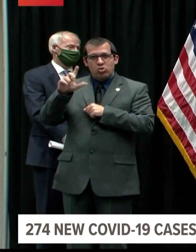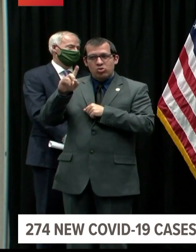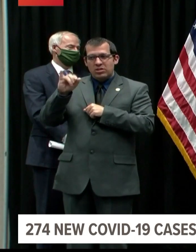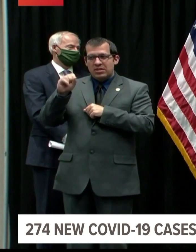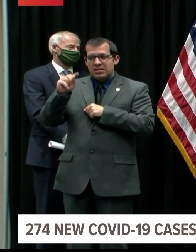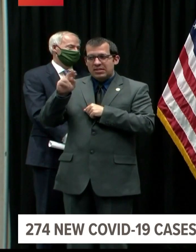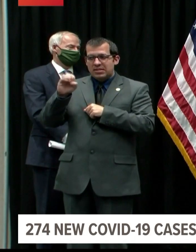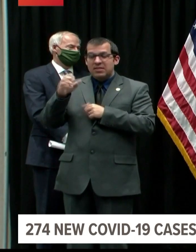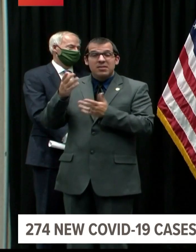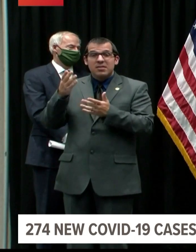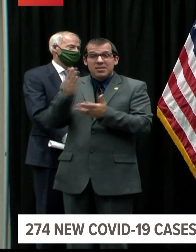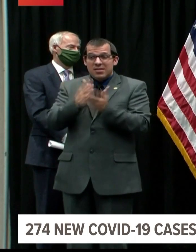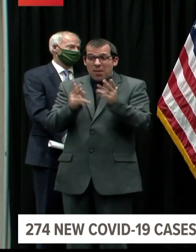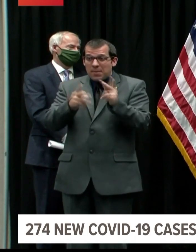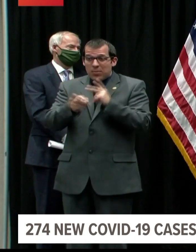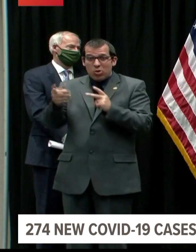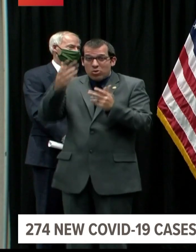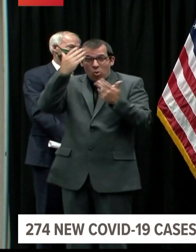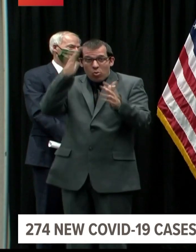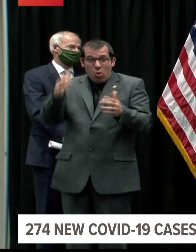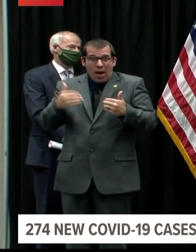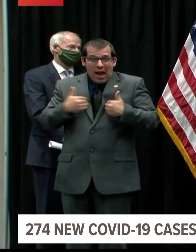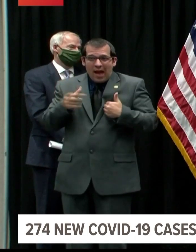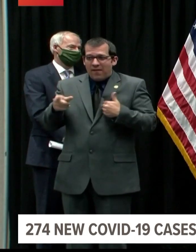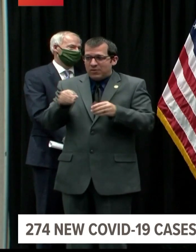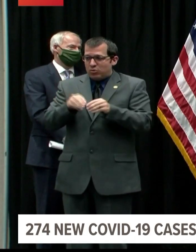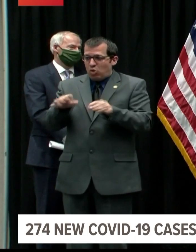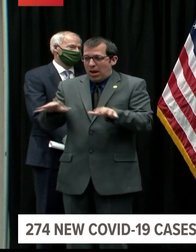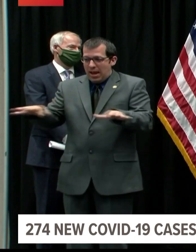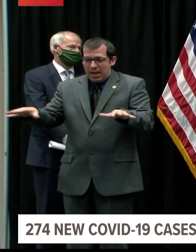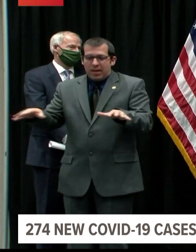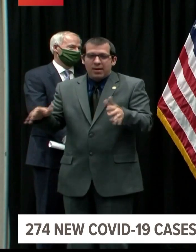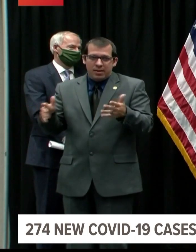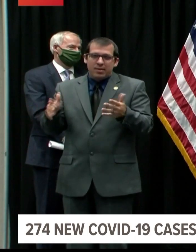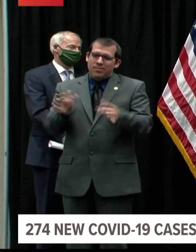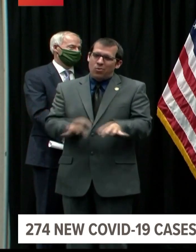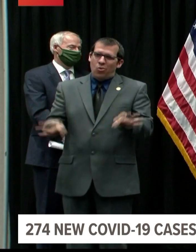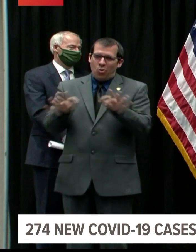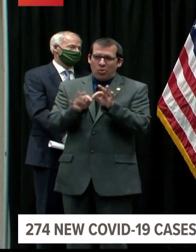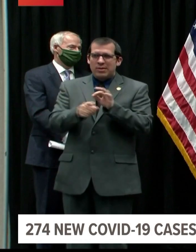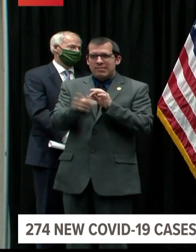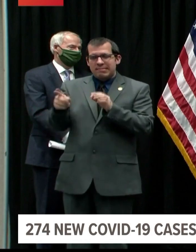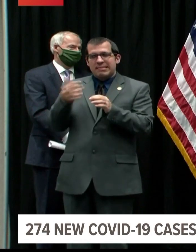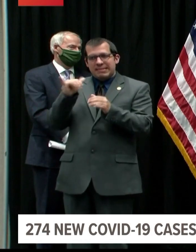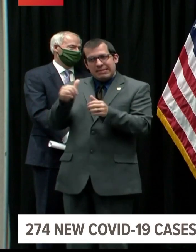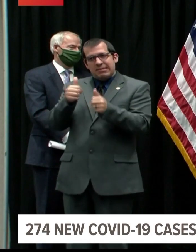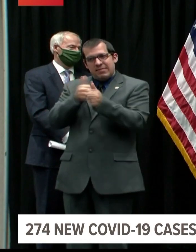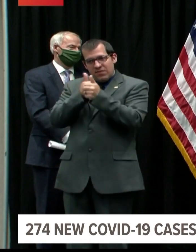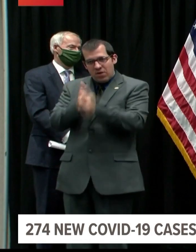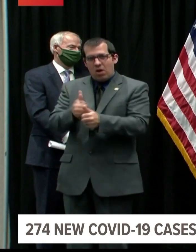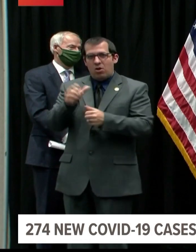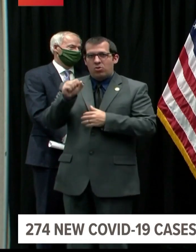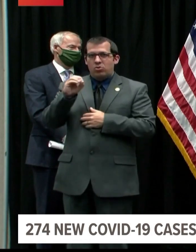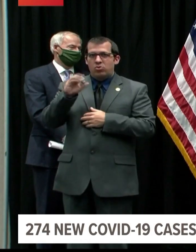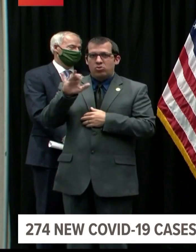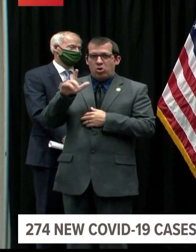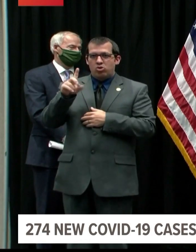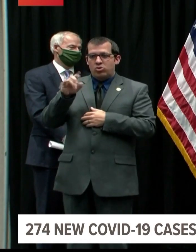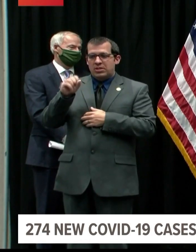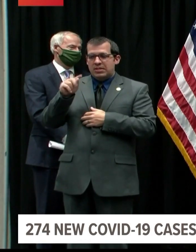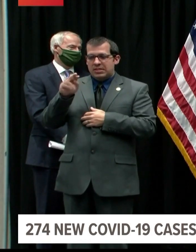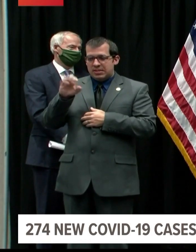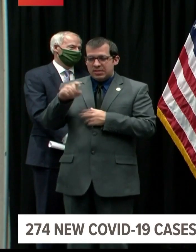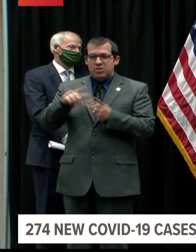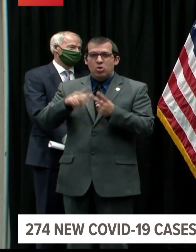people don't know they have it when they spread it. So it's important for people to maintain the social distancing, to wear the